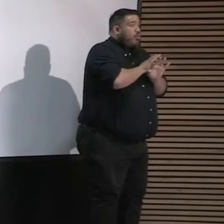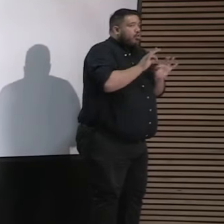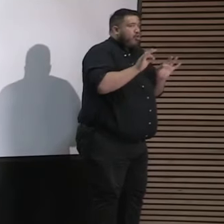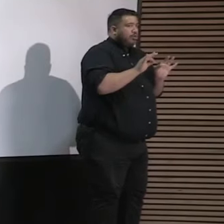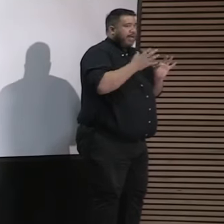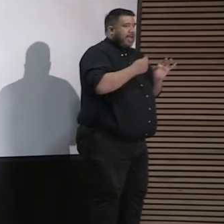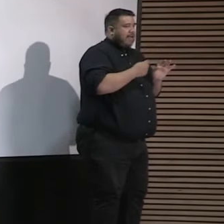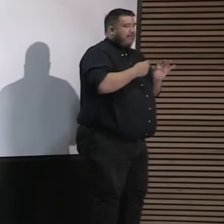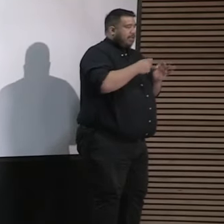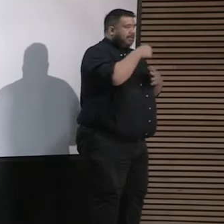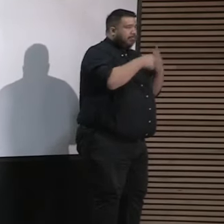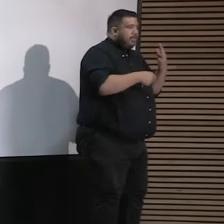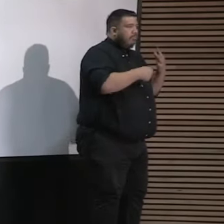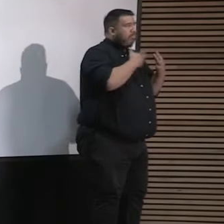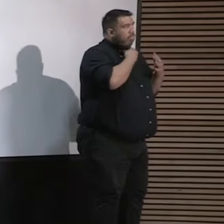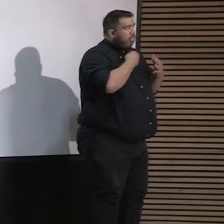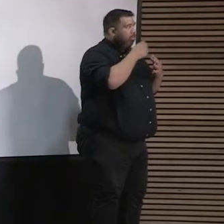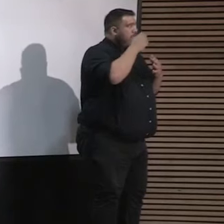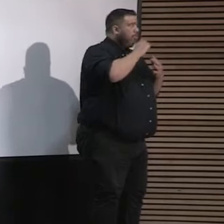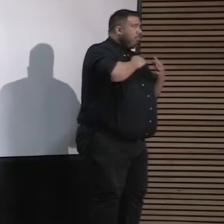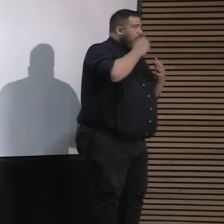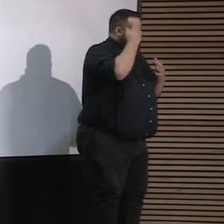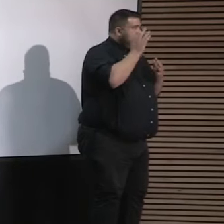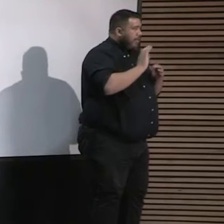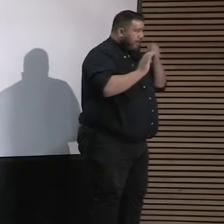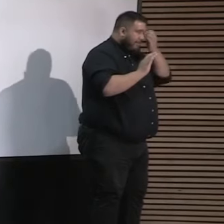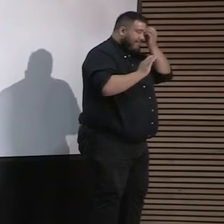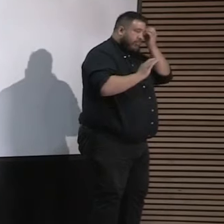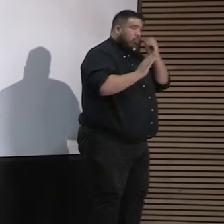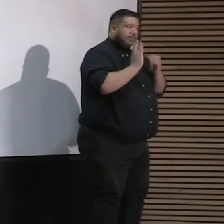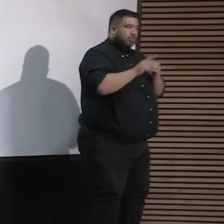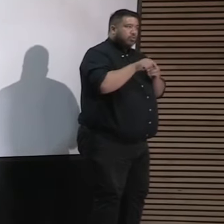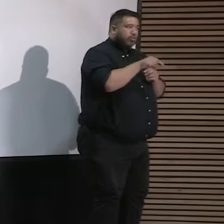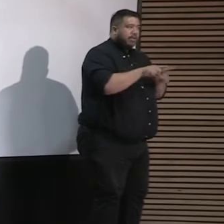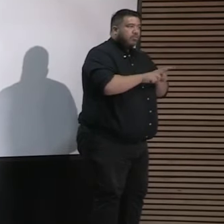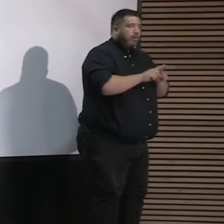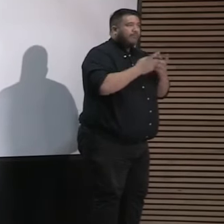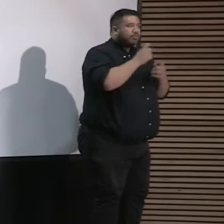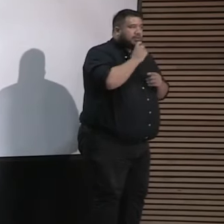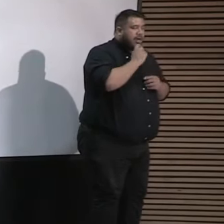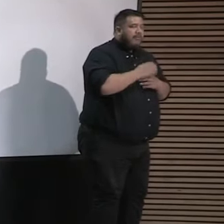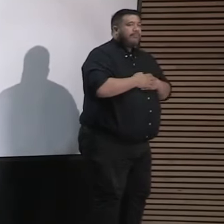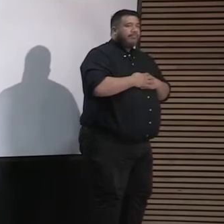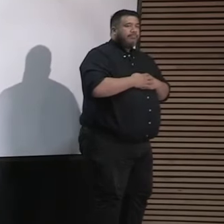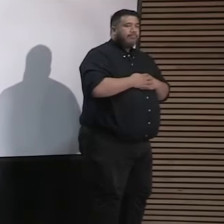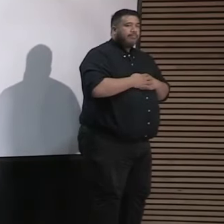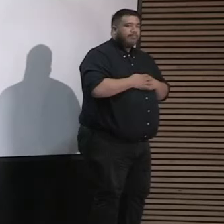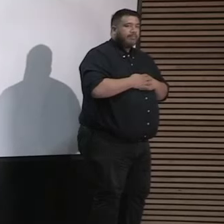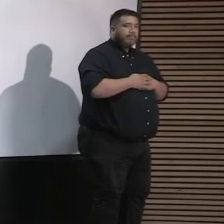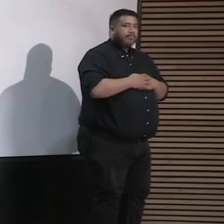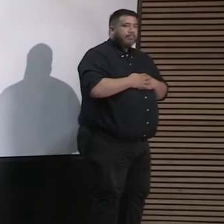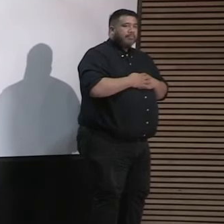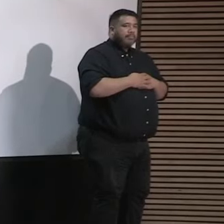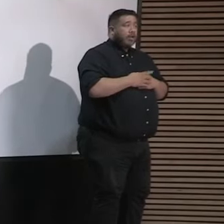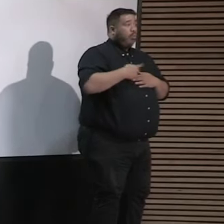staff. That asymptomatic testing is something that we've been feeding through and something that is being rolled out. We're seeing now that we do have